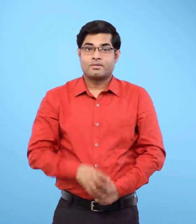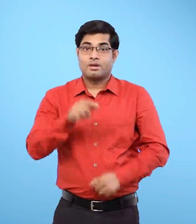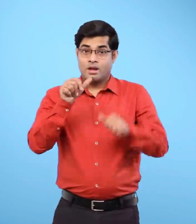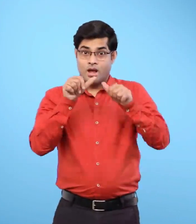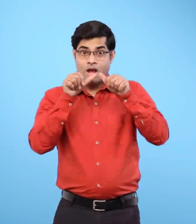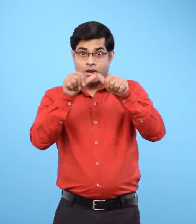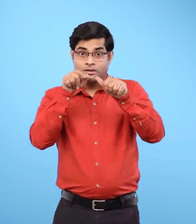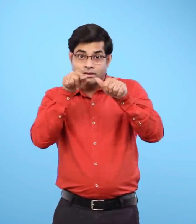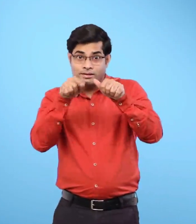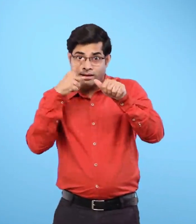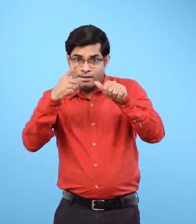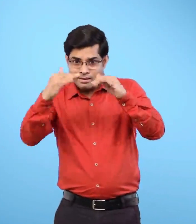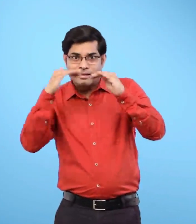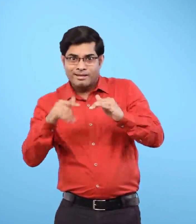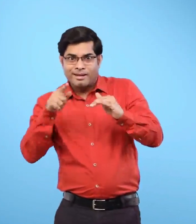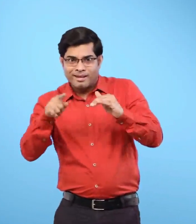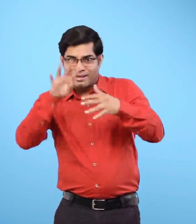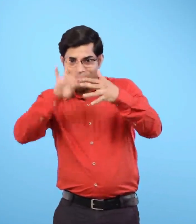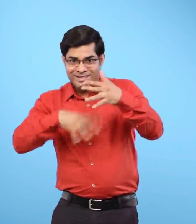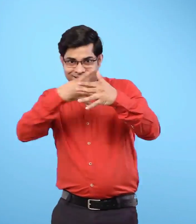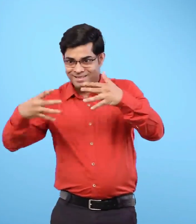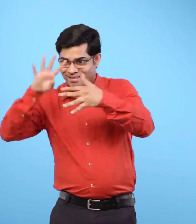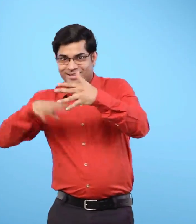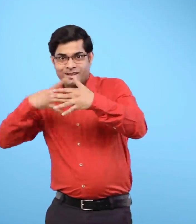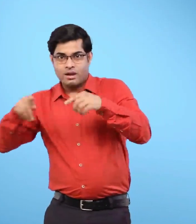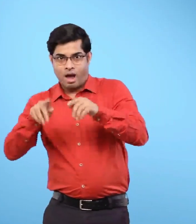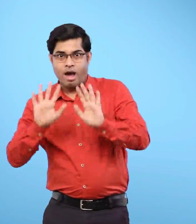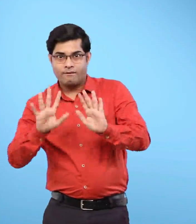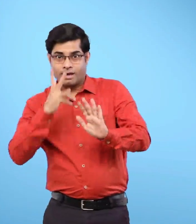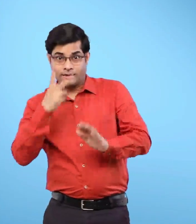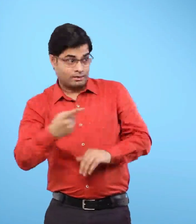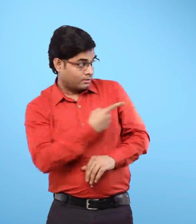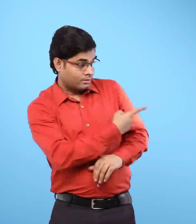For writing answer, a table with two columns and six rows is given.